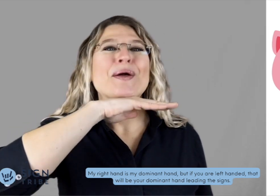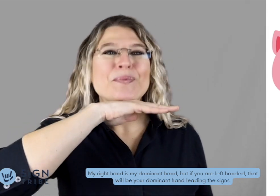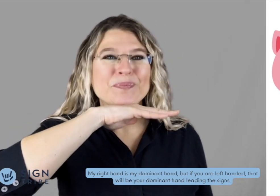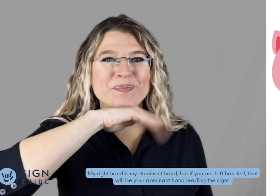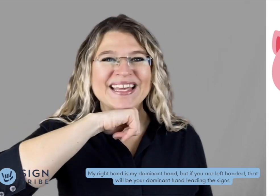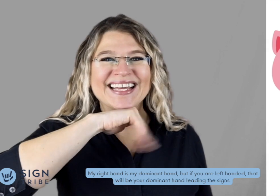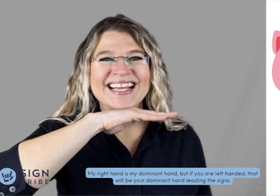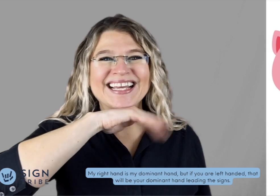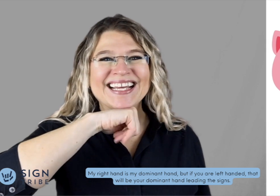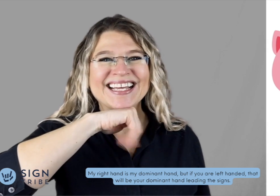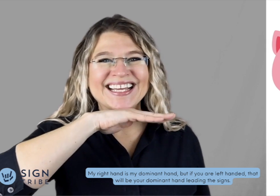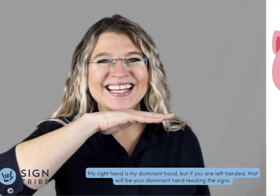Pig.